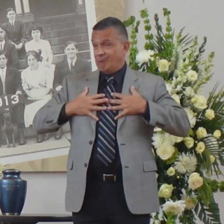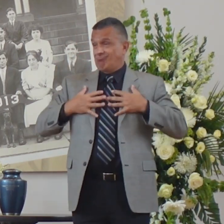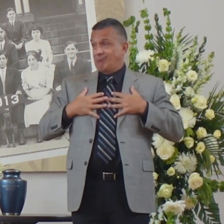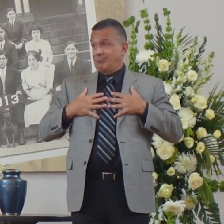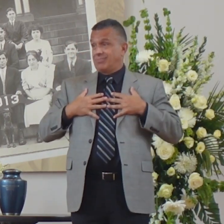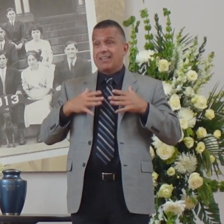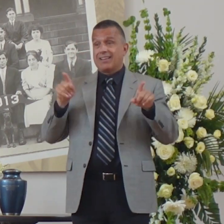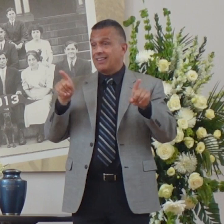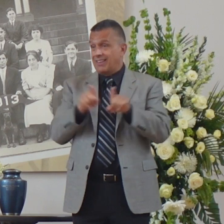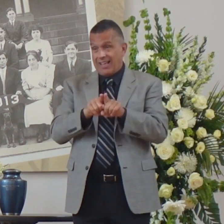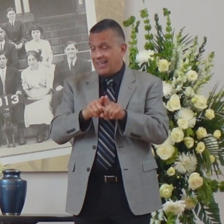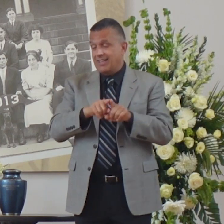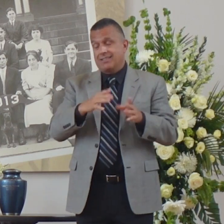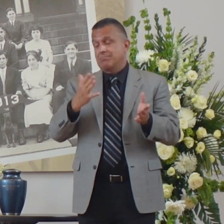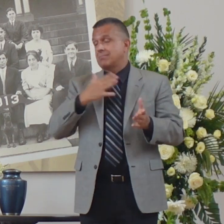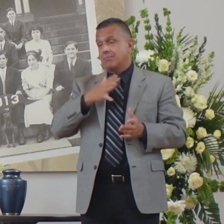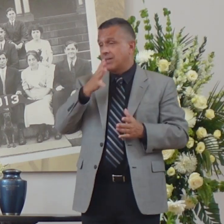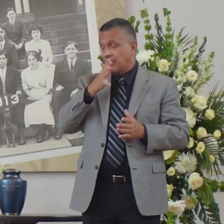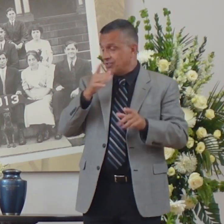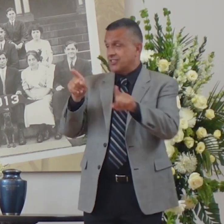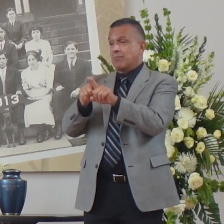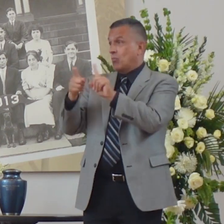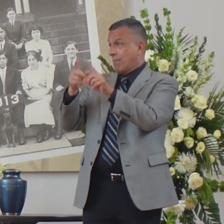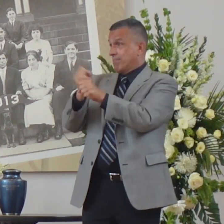up to her and only her.